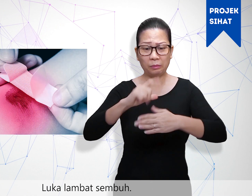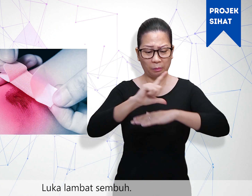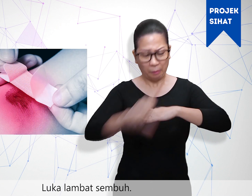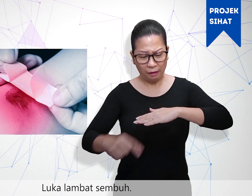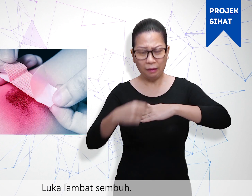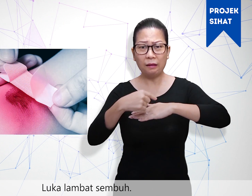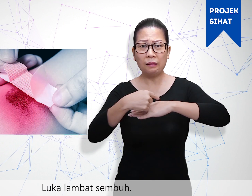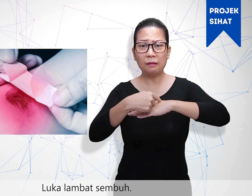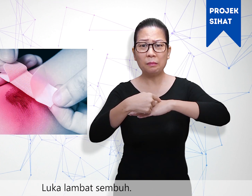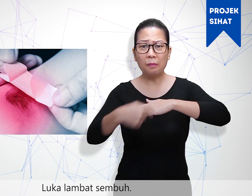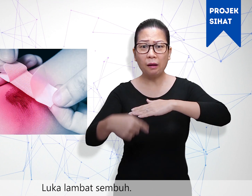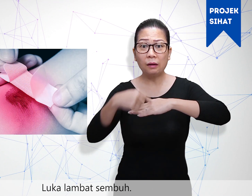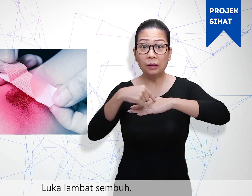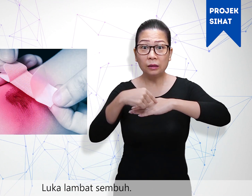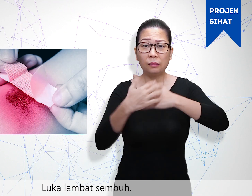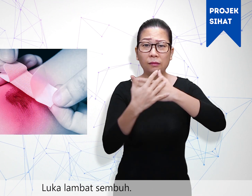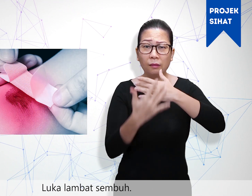Slow healing wounds.